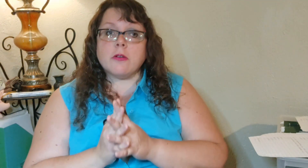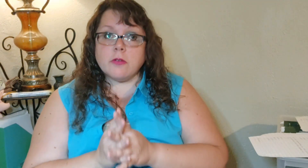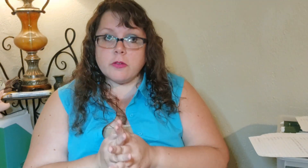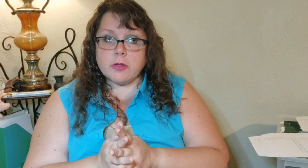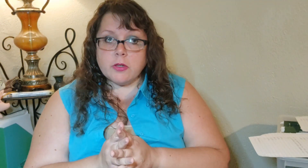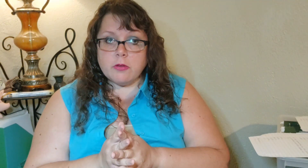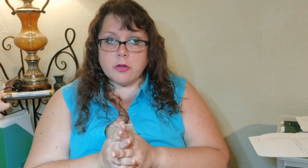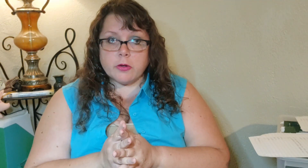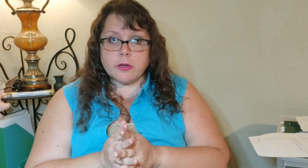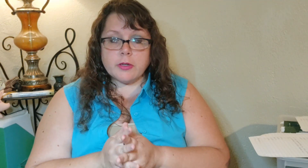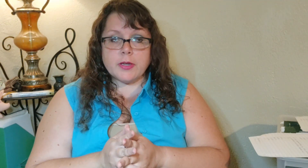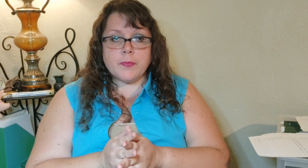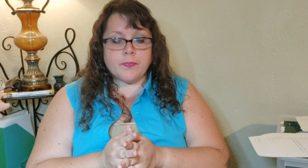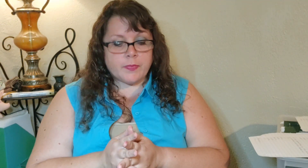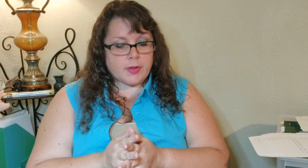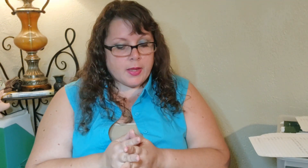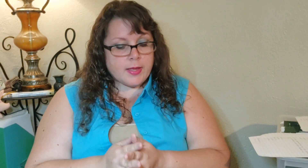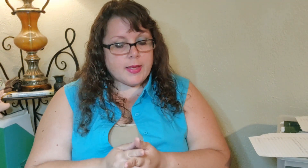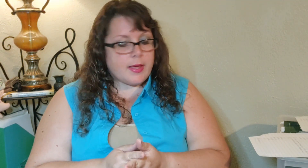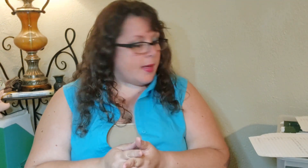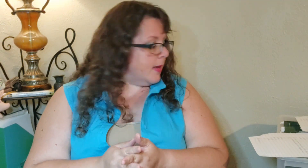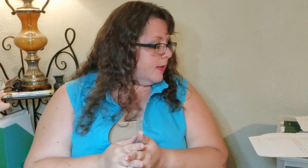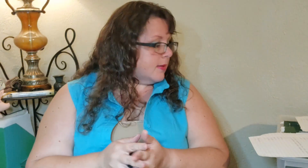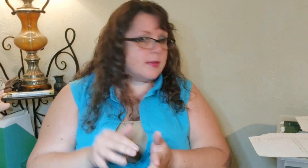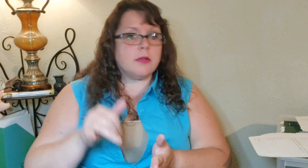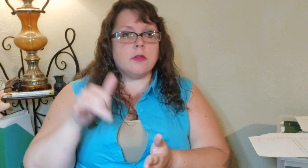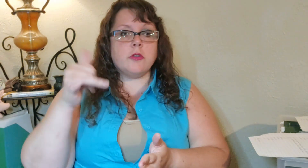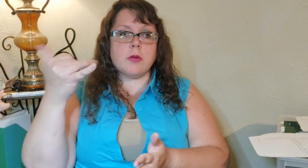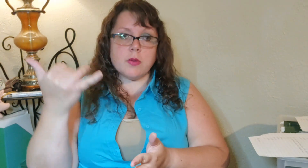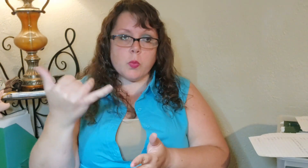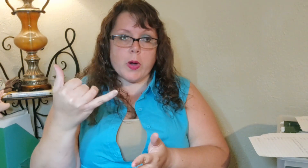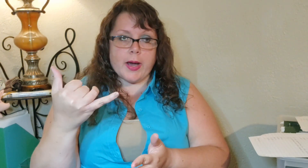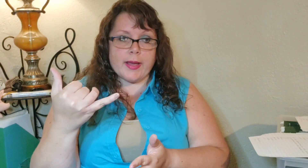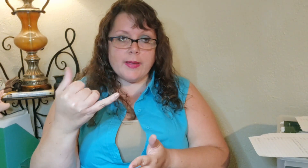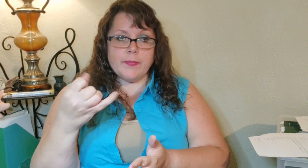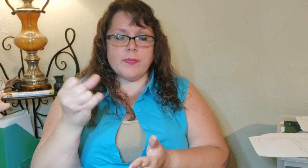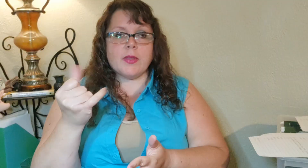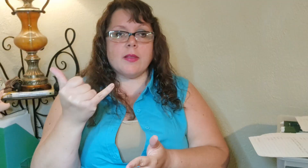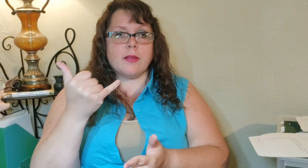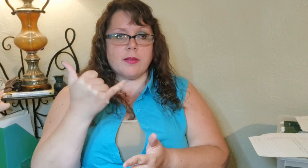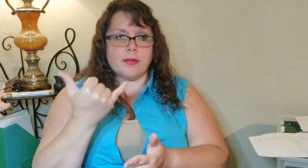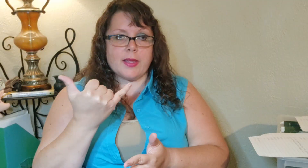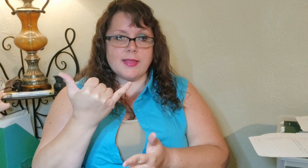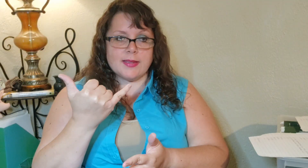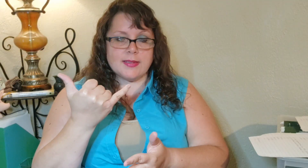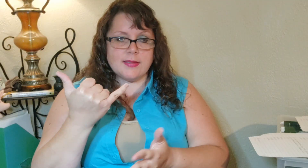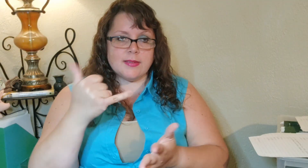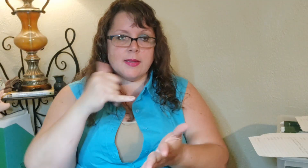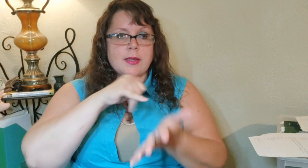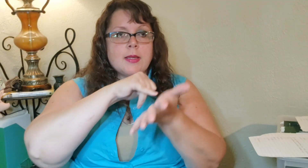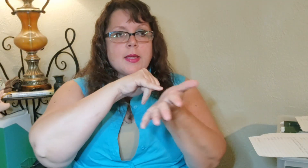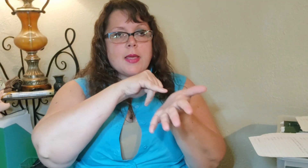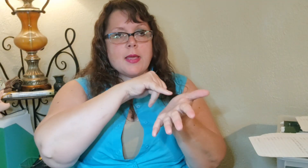So doing New York is doing the Y like this